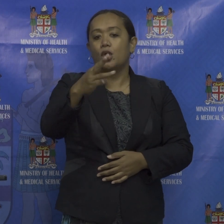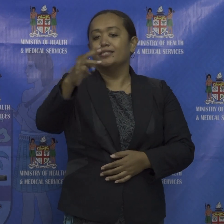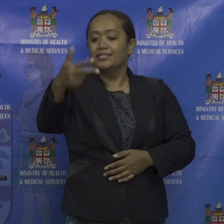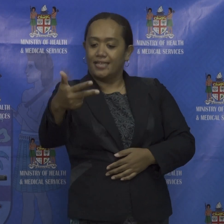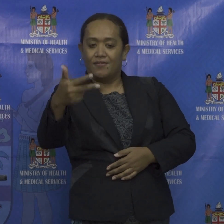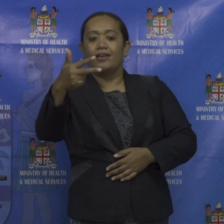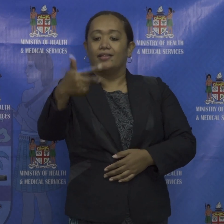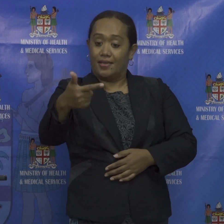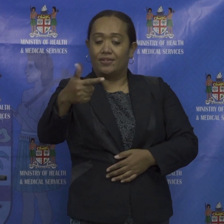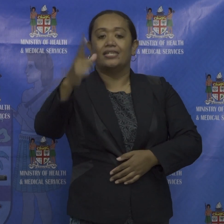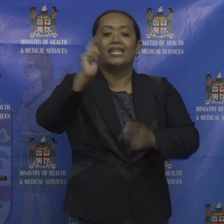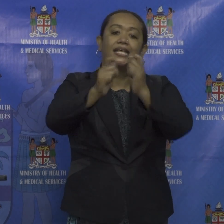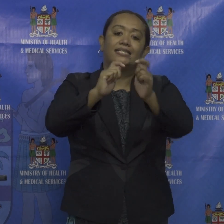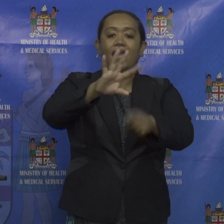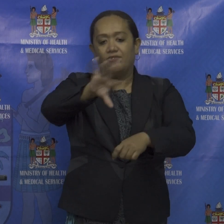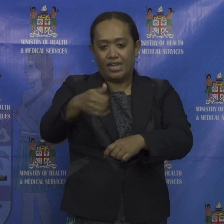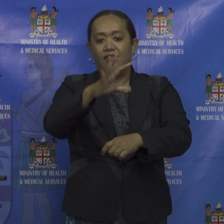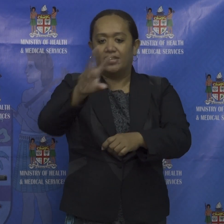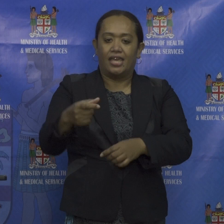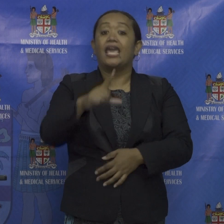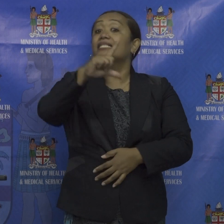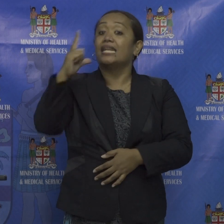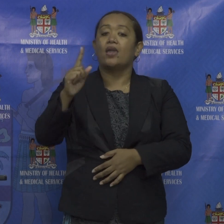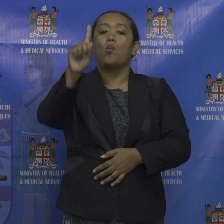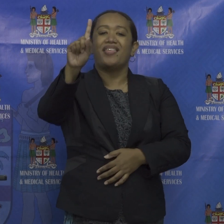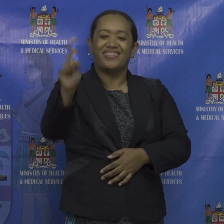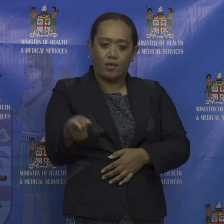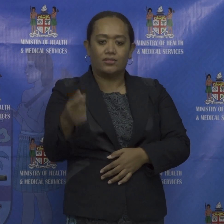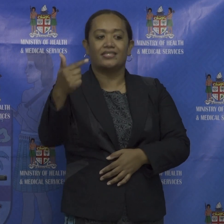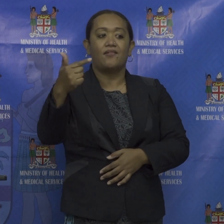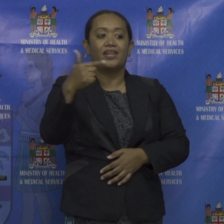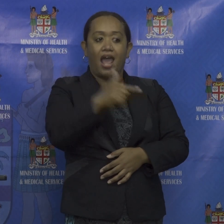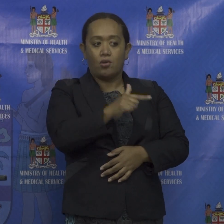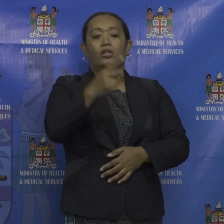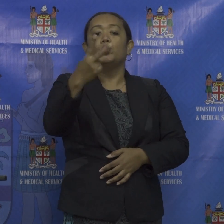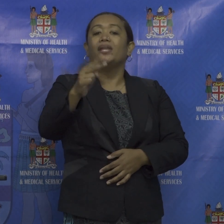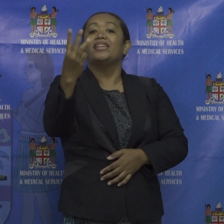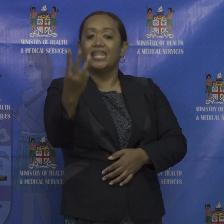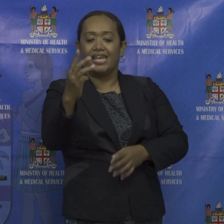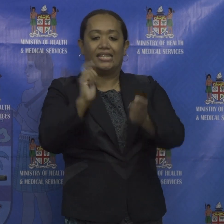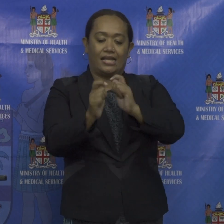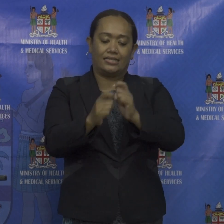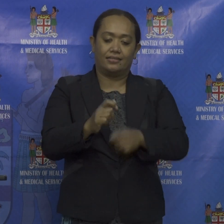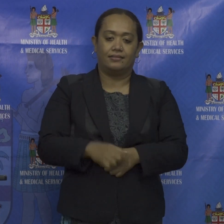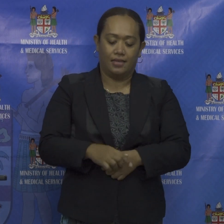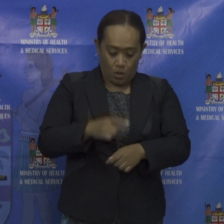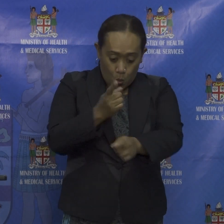And yesterday, 1,723 tests were conducted. Our weekly average of testing is at